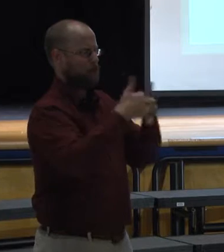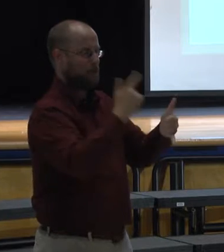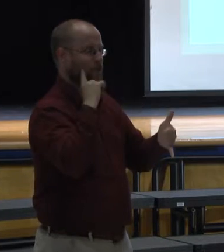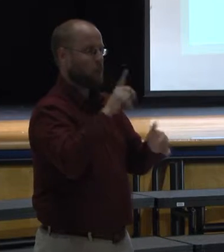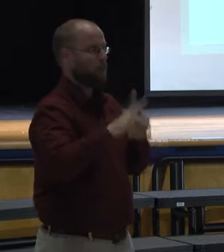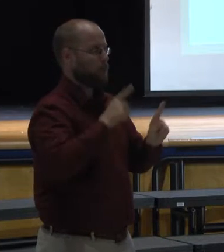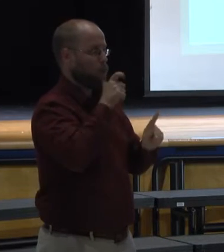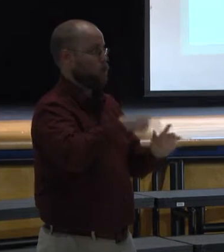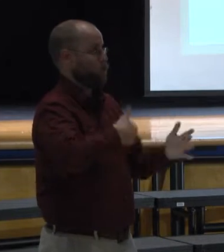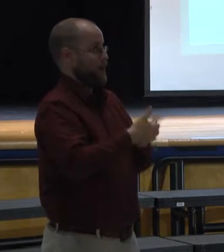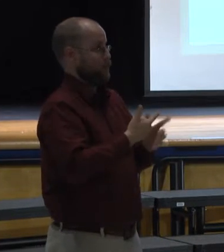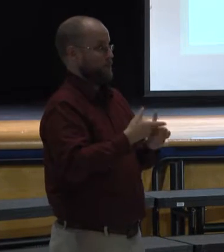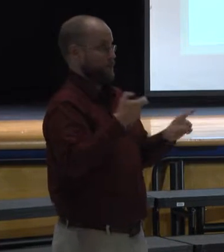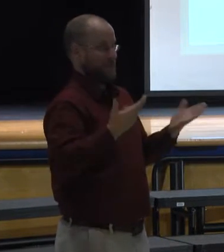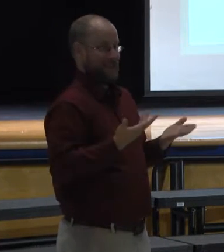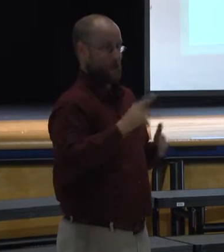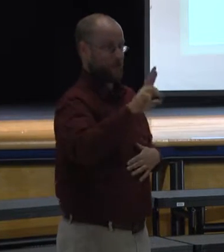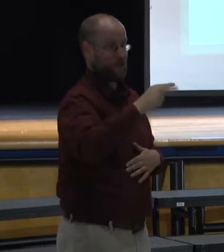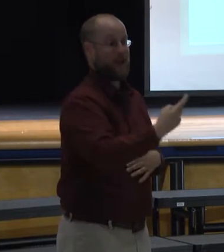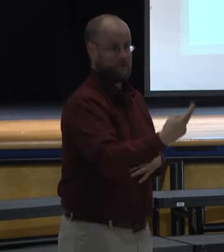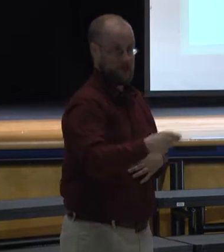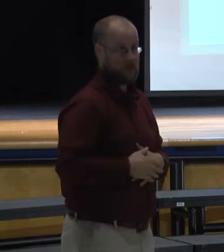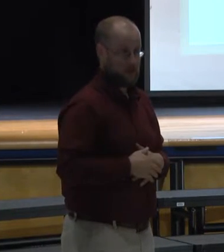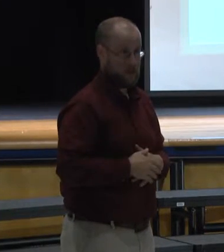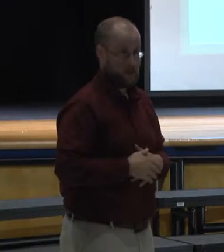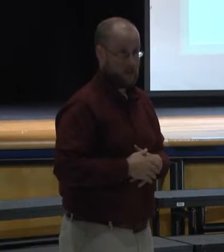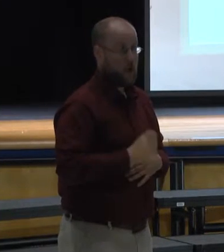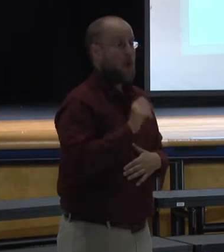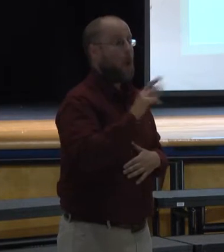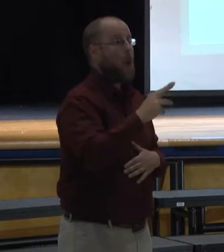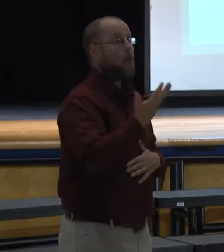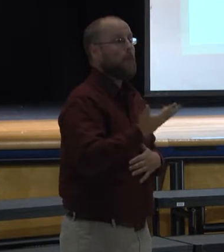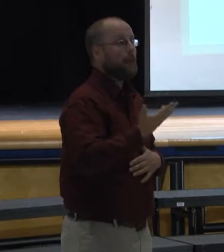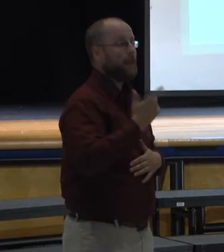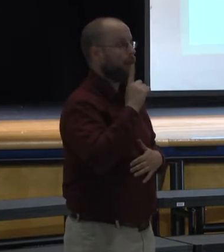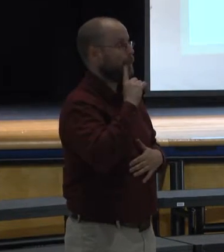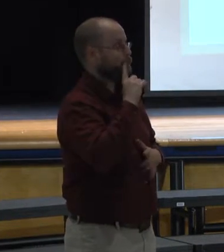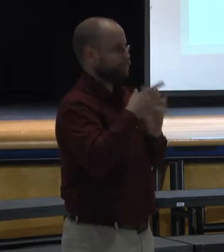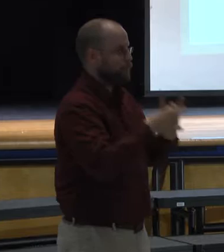maybe they're tied to a particular school or general or in the area.